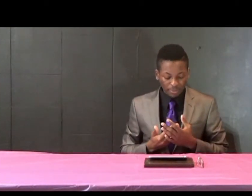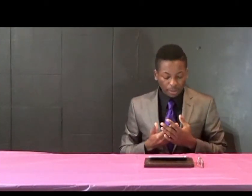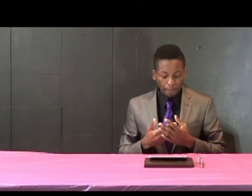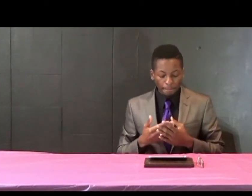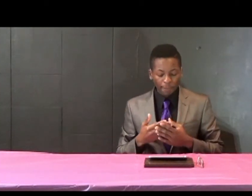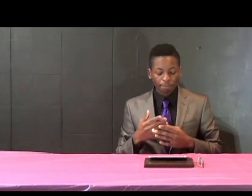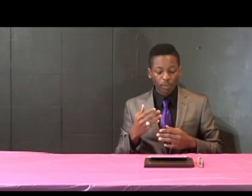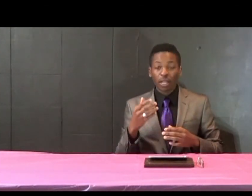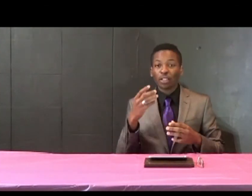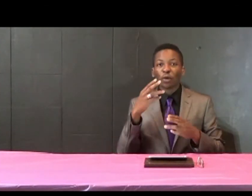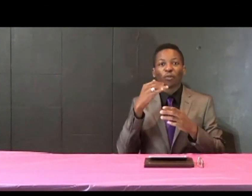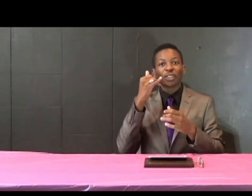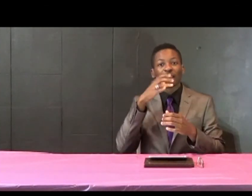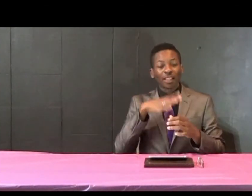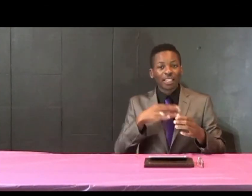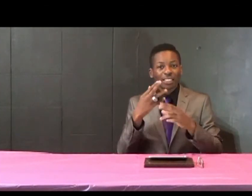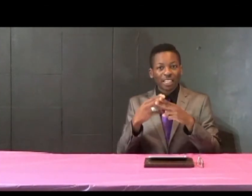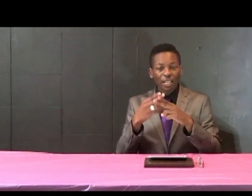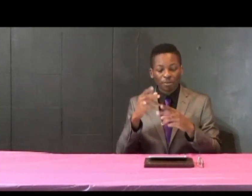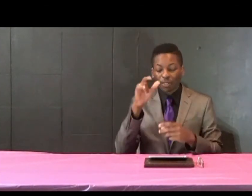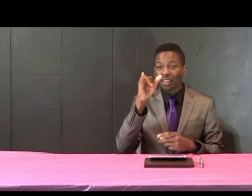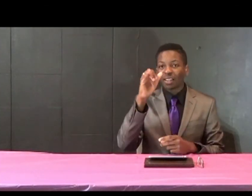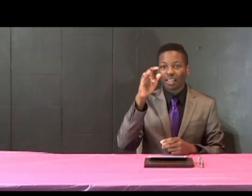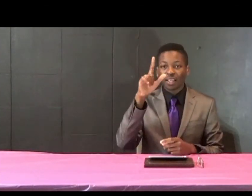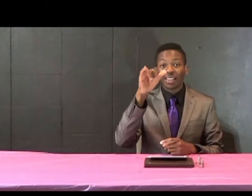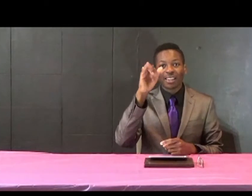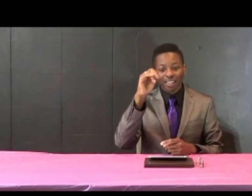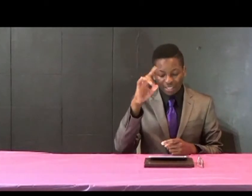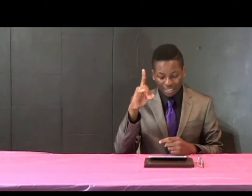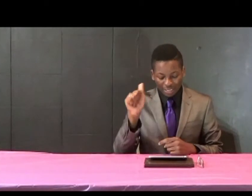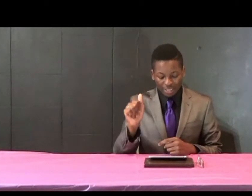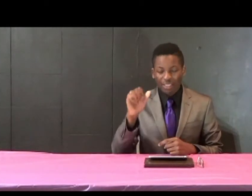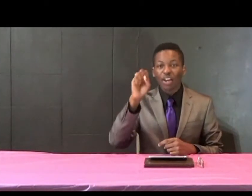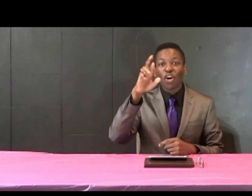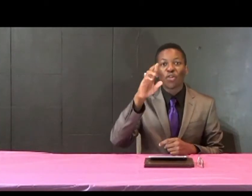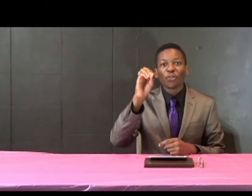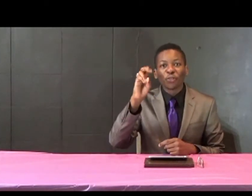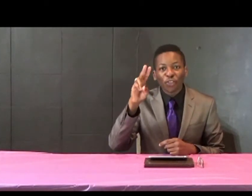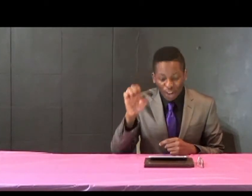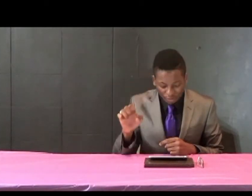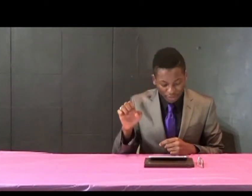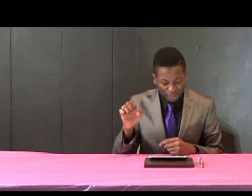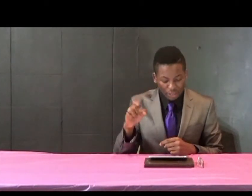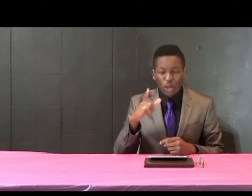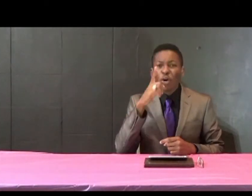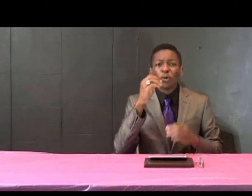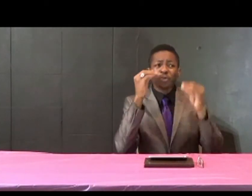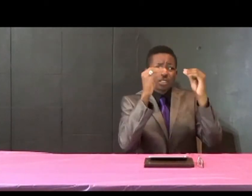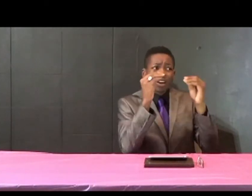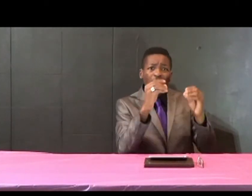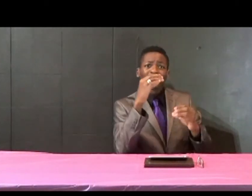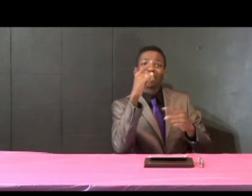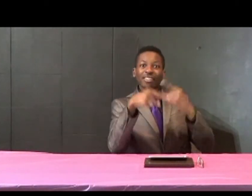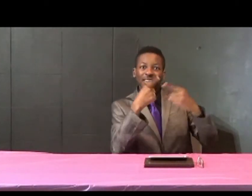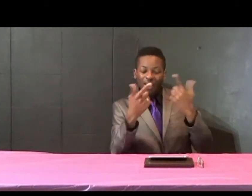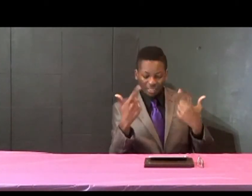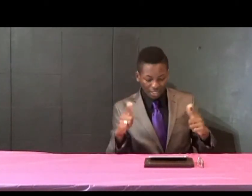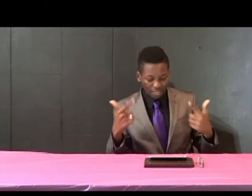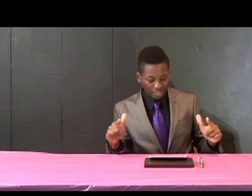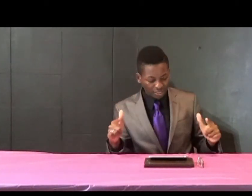really good. So the lady's name that was on that show is Linda Rowe. And she would teach